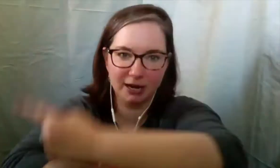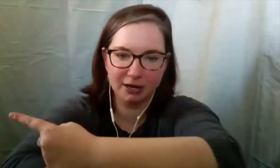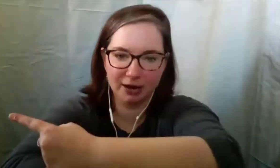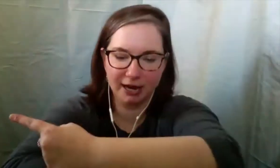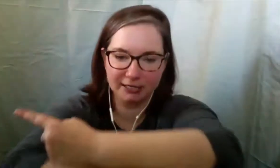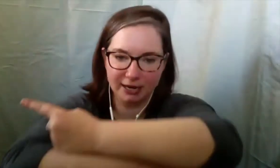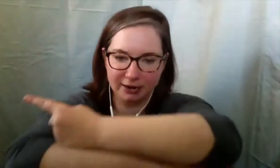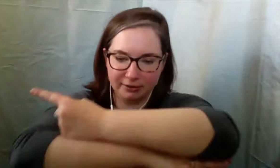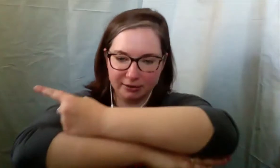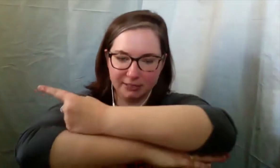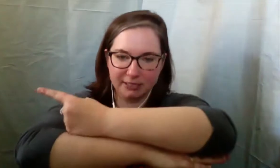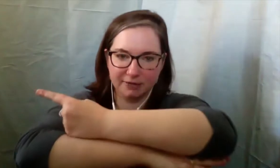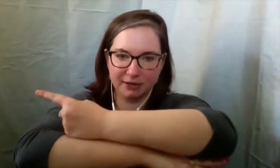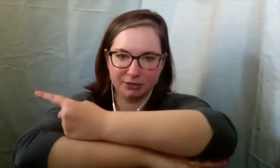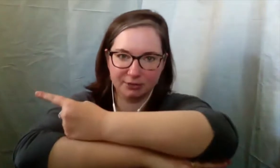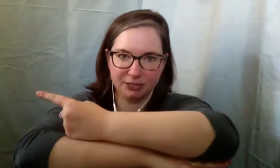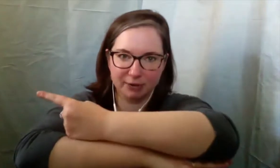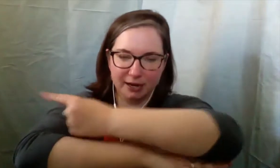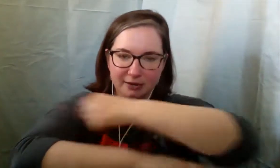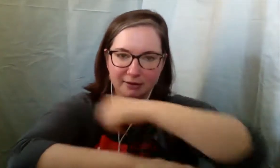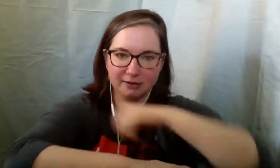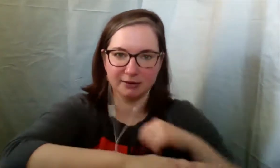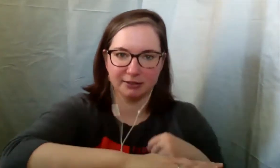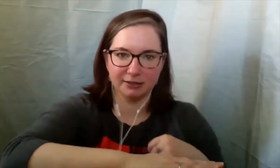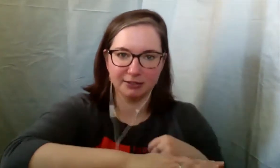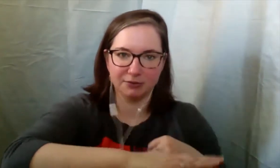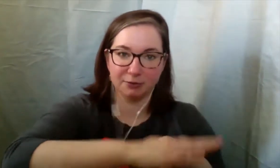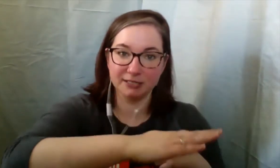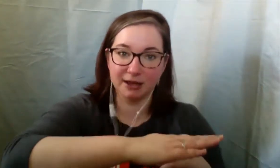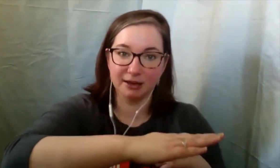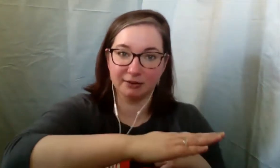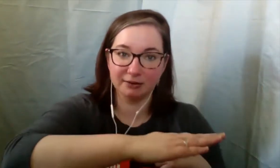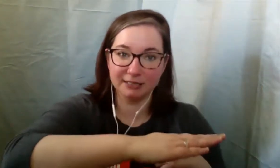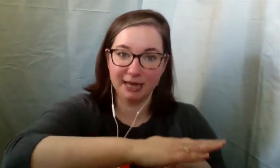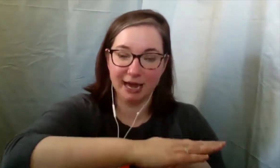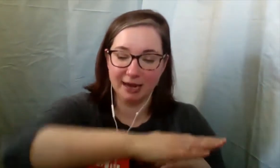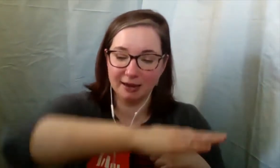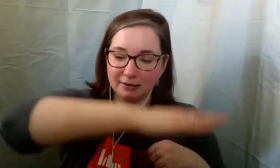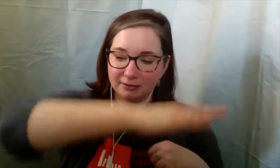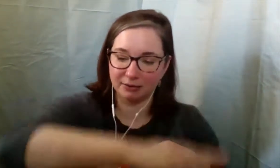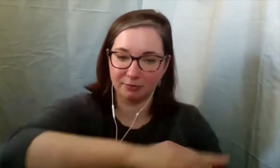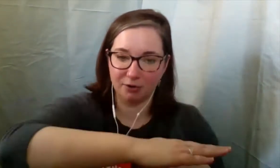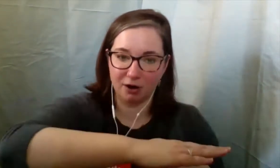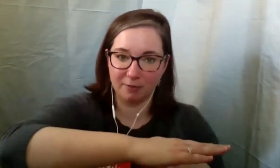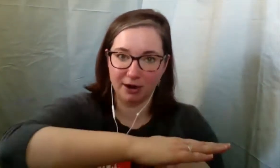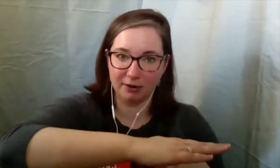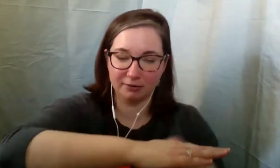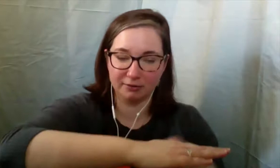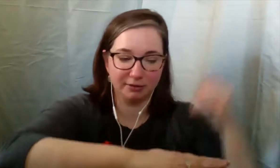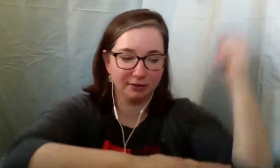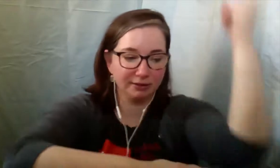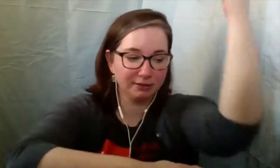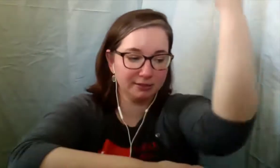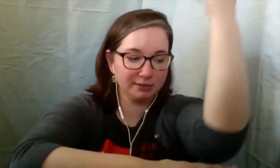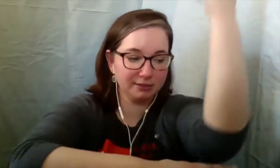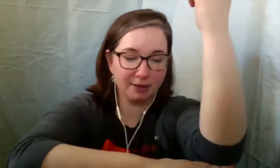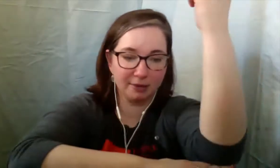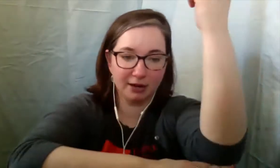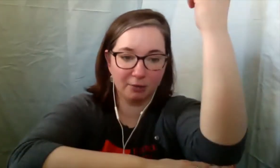hand down. Let me see if I can do it this way. So if you want to say day, arm out, dominant elbow on